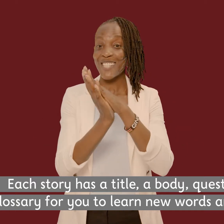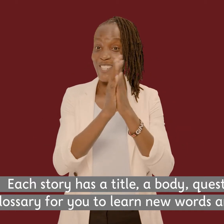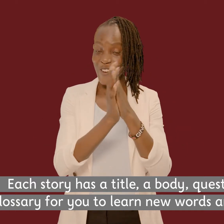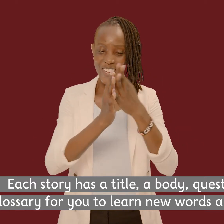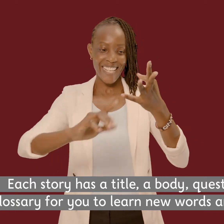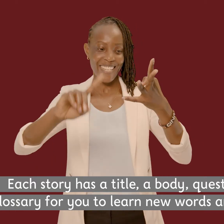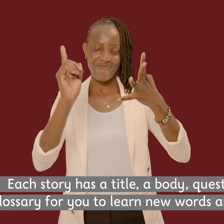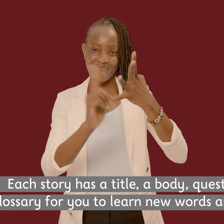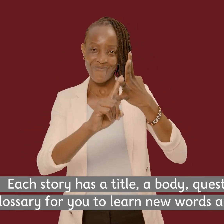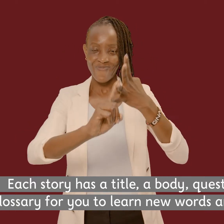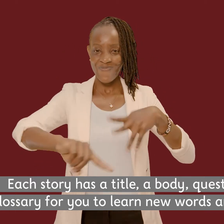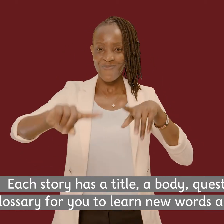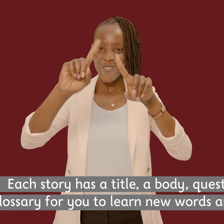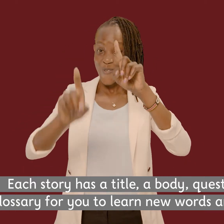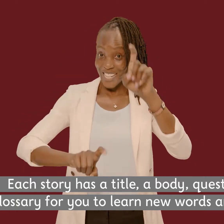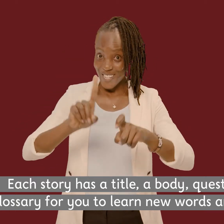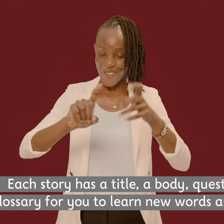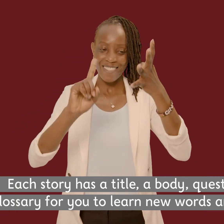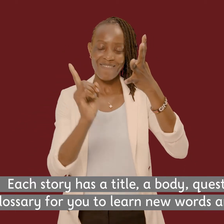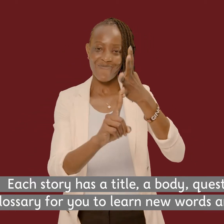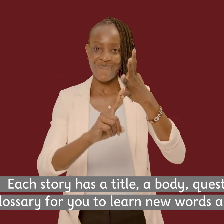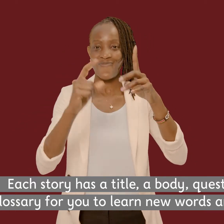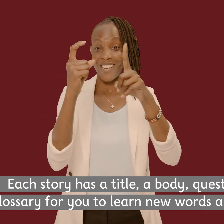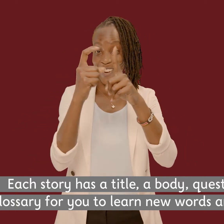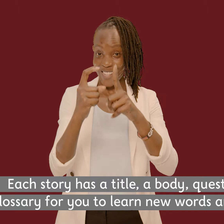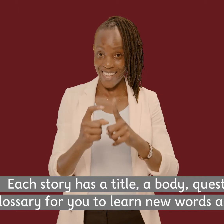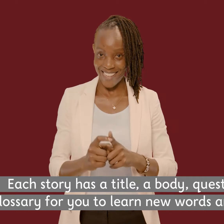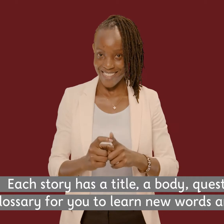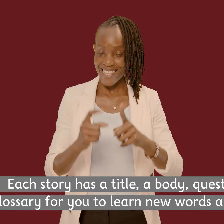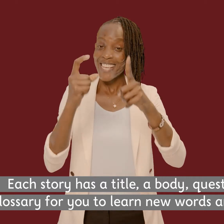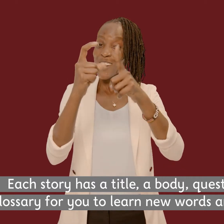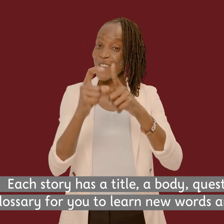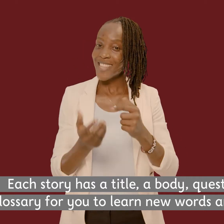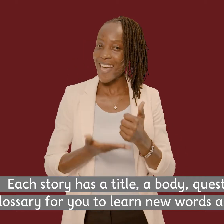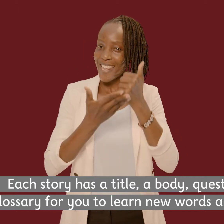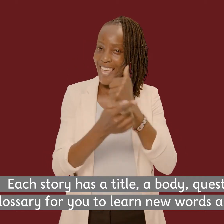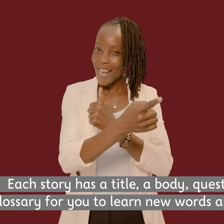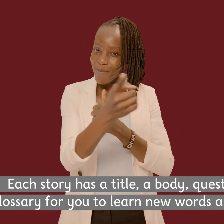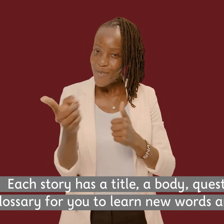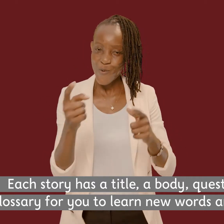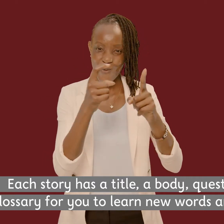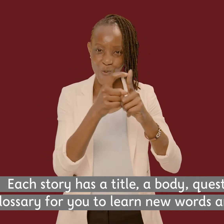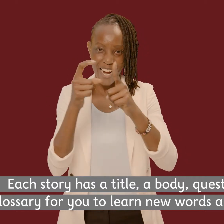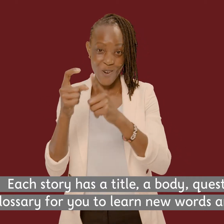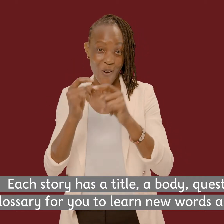Each story has a title, a body, questions, and a glossary for you to learn new words